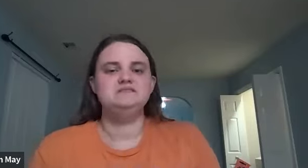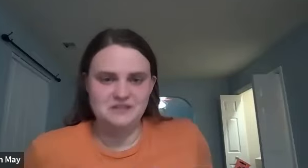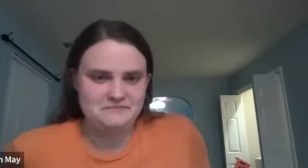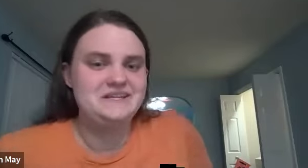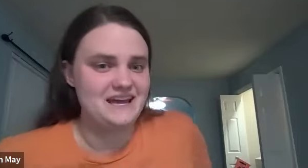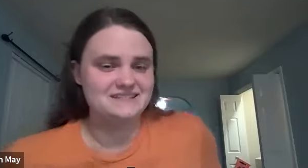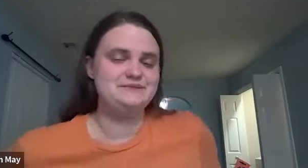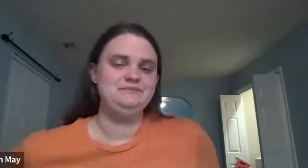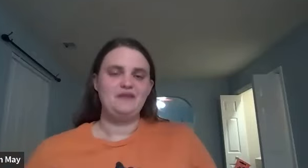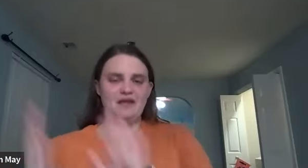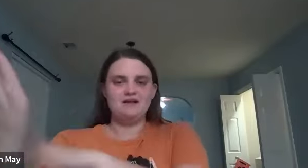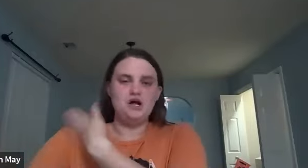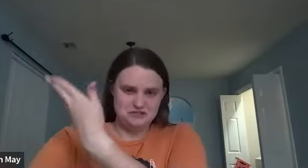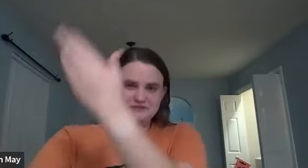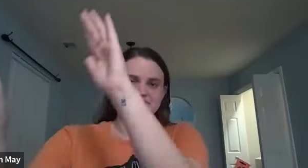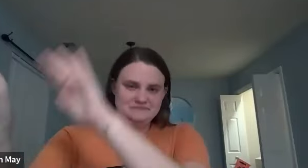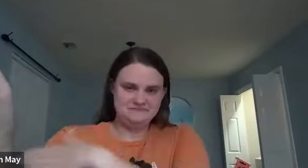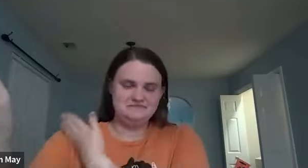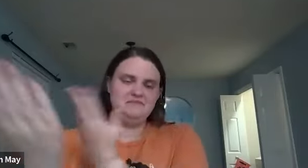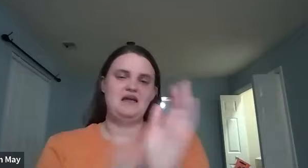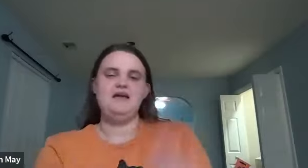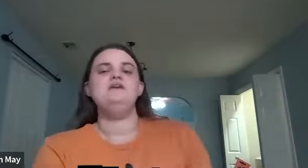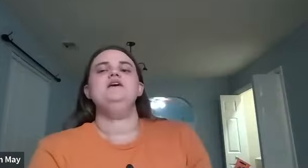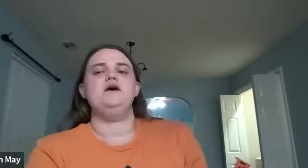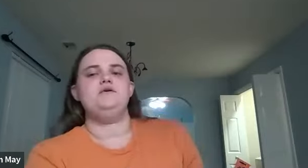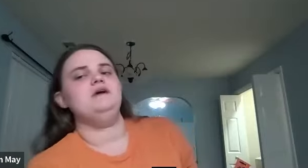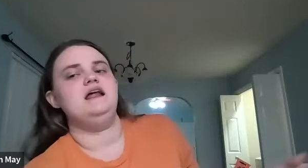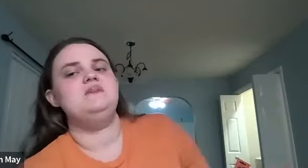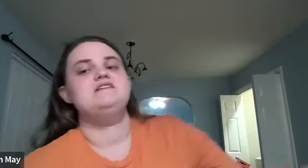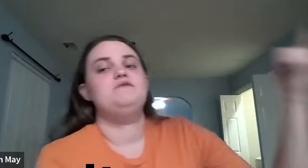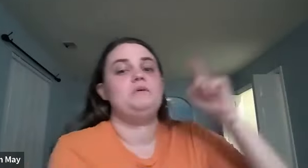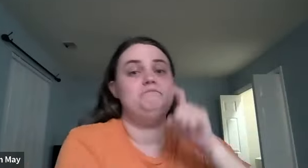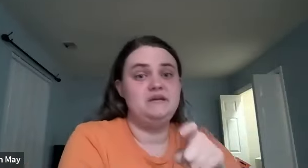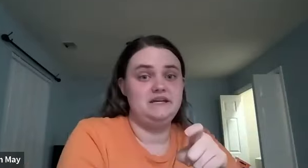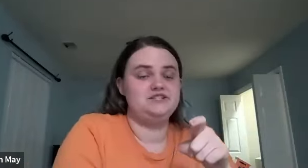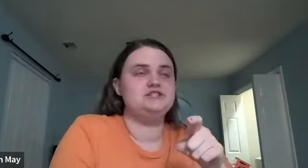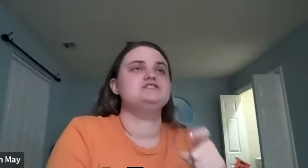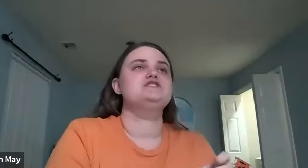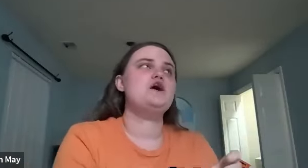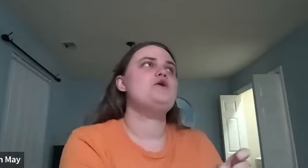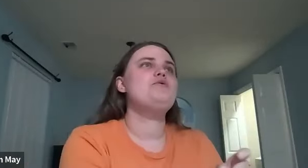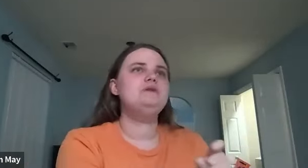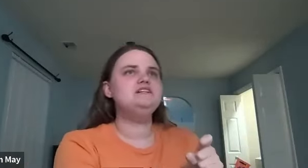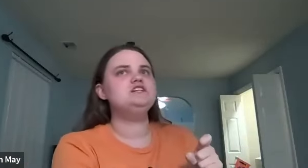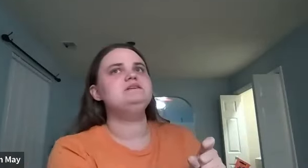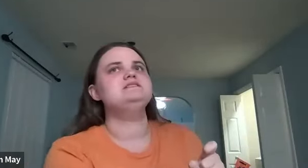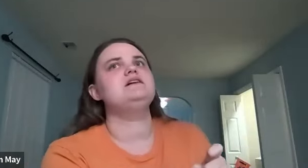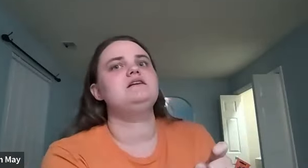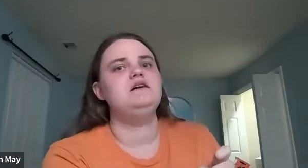So, but yes, concert. All right, and then for beach. So beach can be signed a